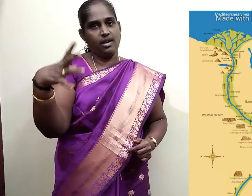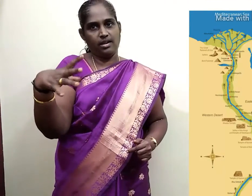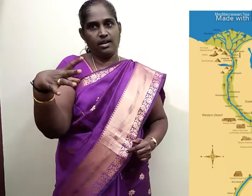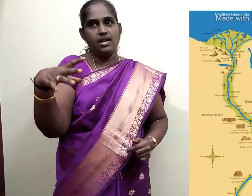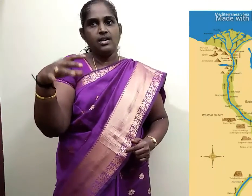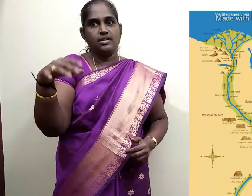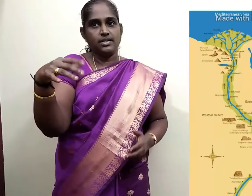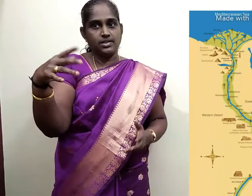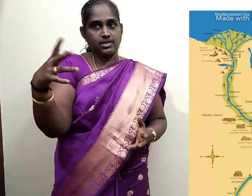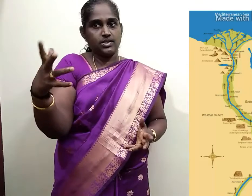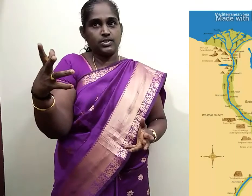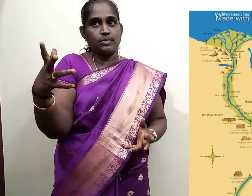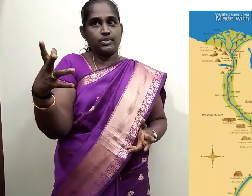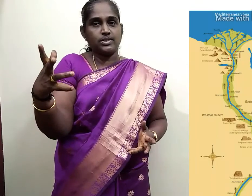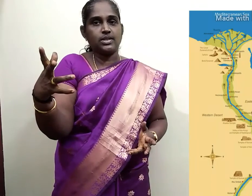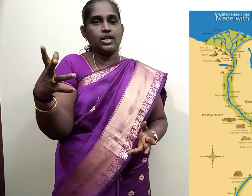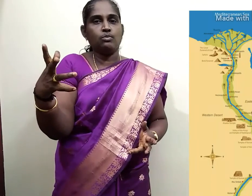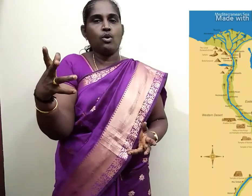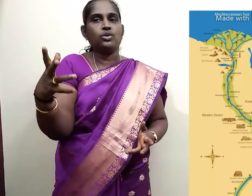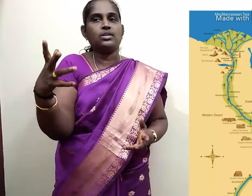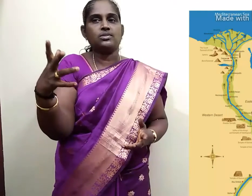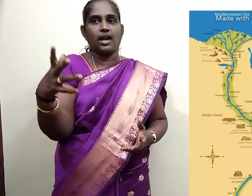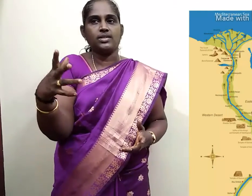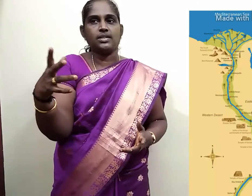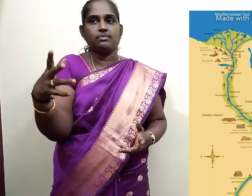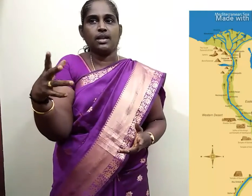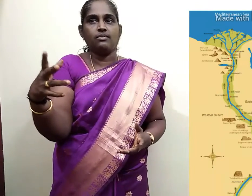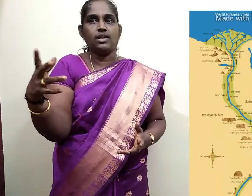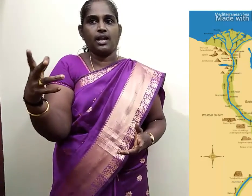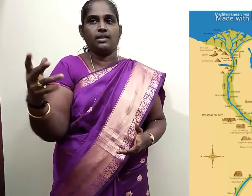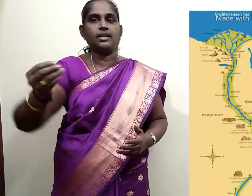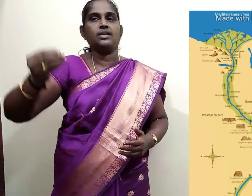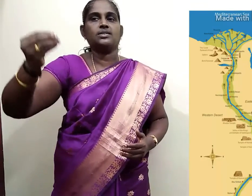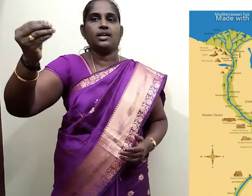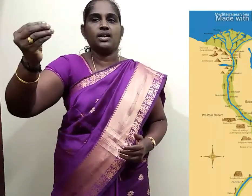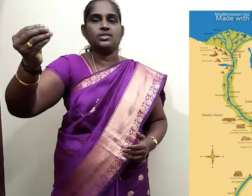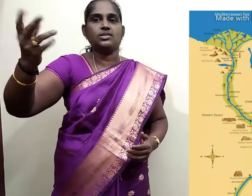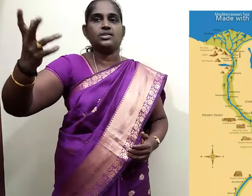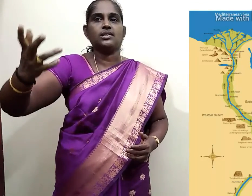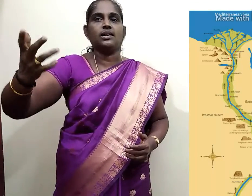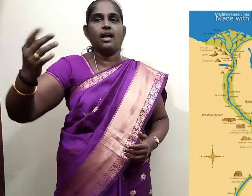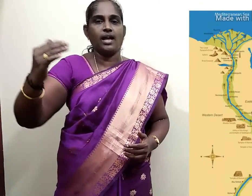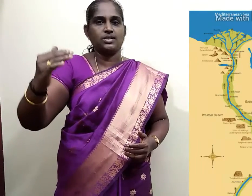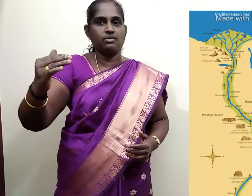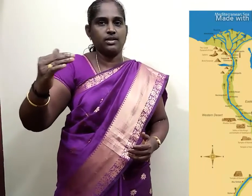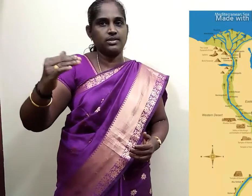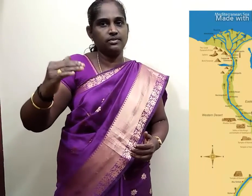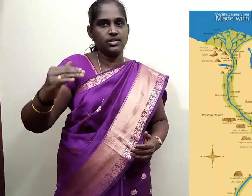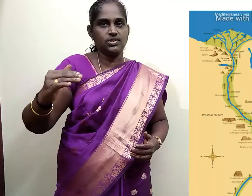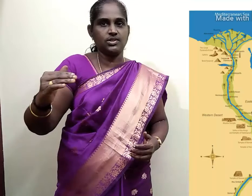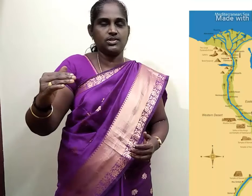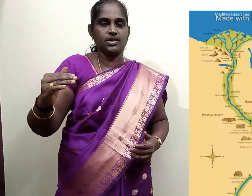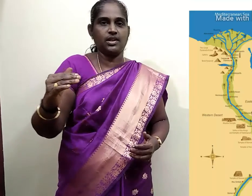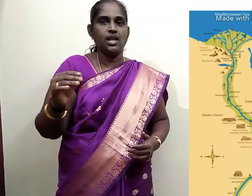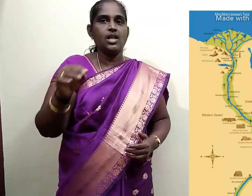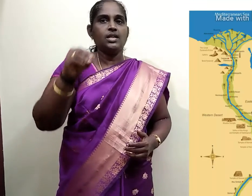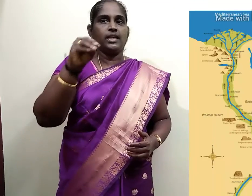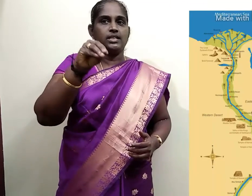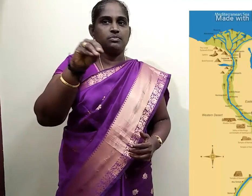Nile. Deserts are present in both sides of the river Nile, that is in the eastern side as well as the western side. The